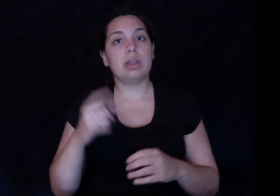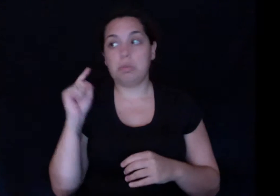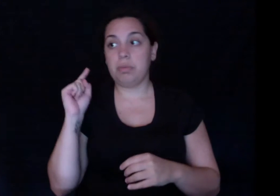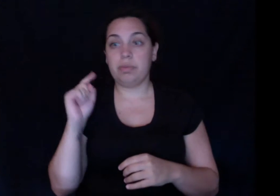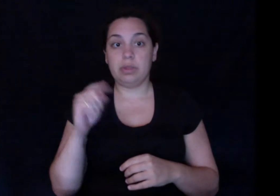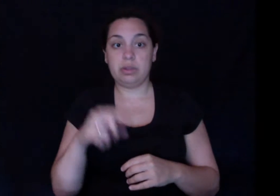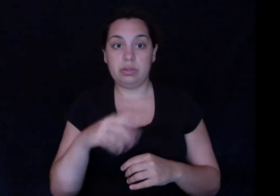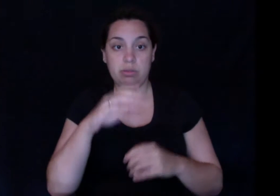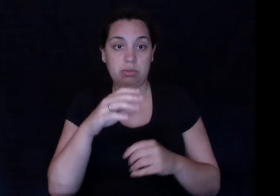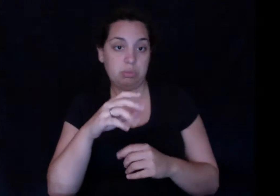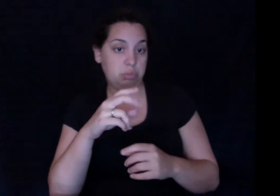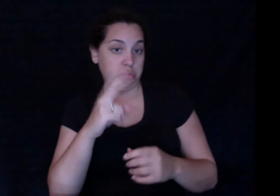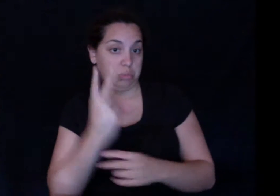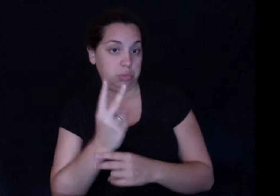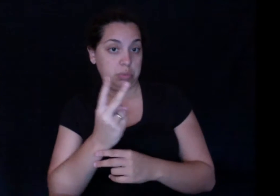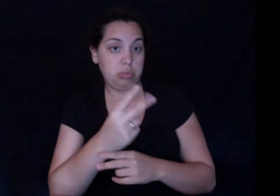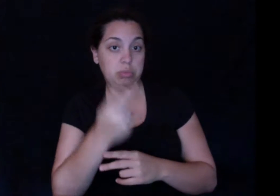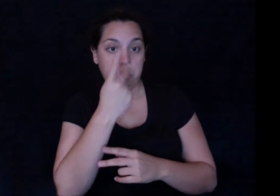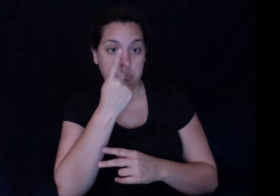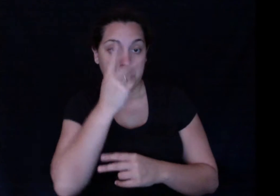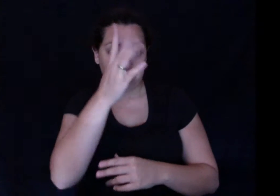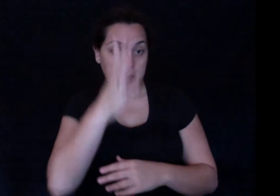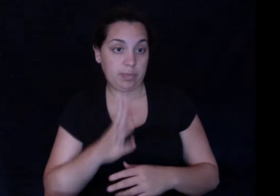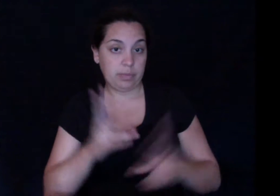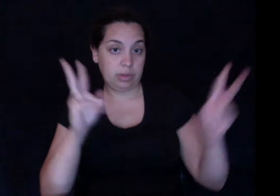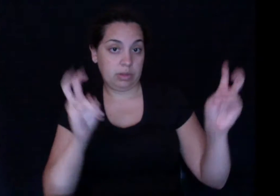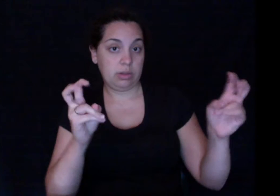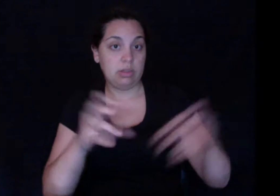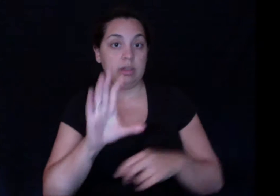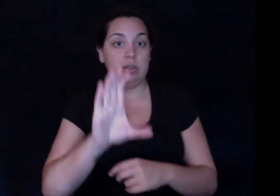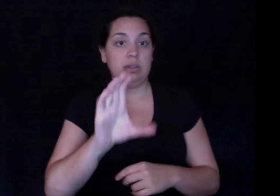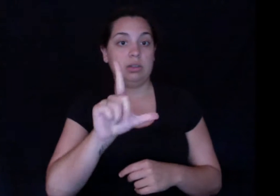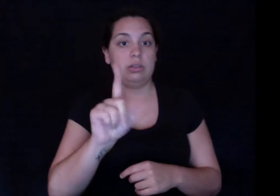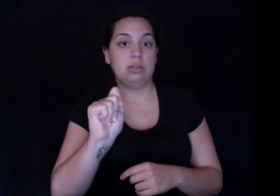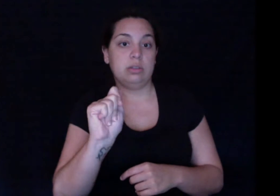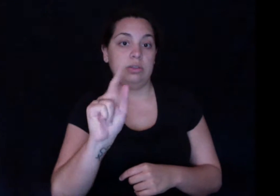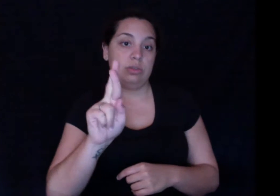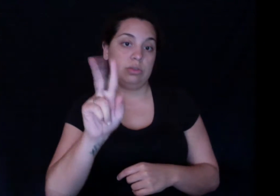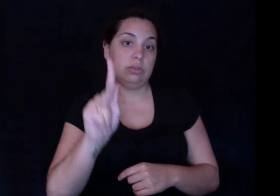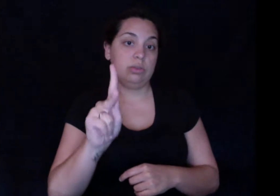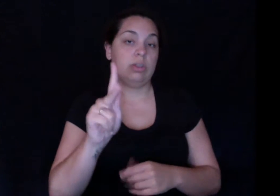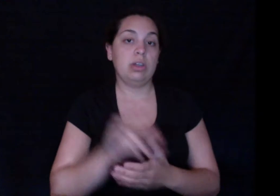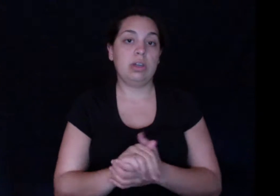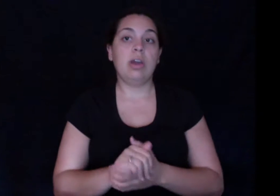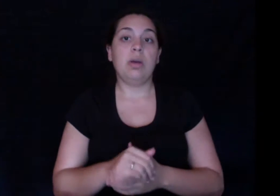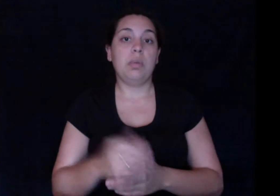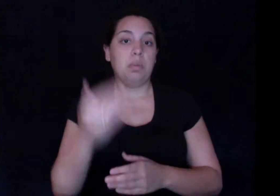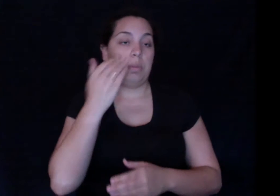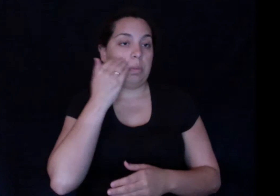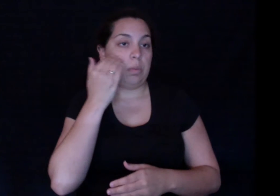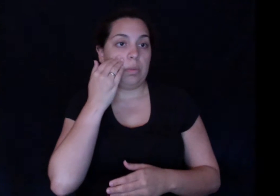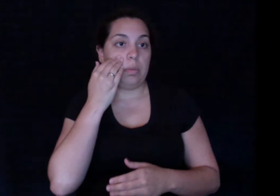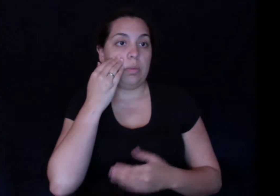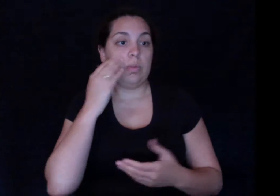week is nothing like it. We learned so much more about Clark, the person. At least that's what we're calling him. We still don't know his real identity. So he's a